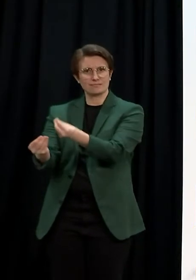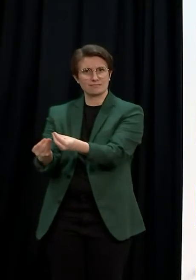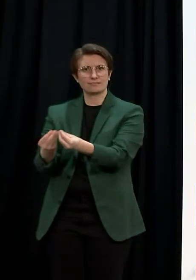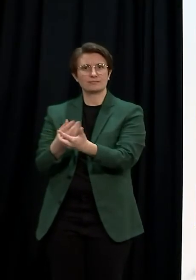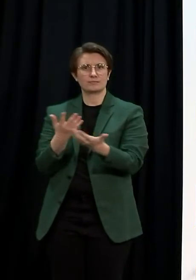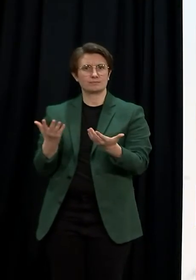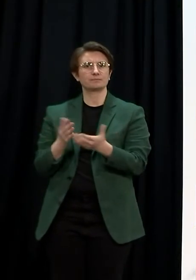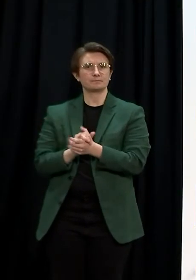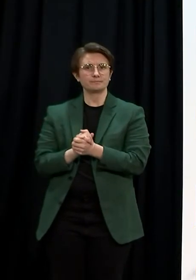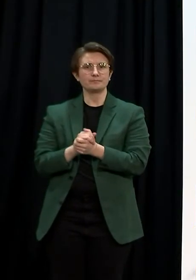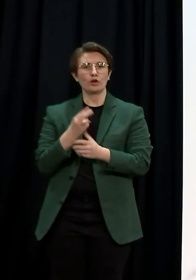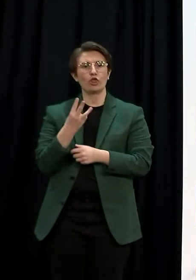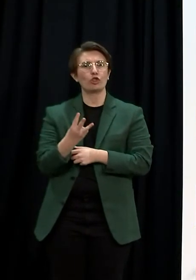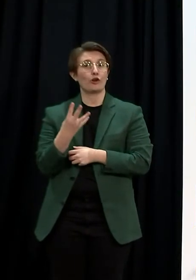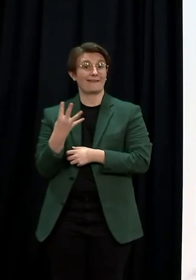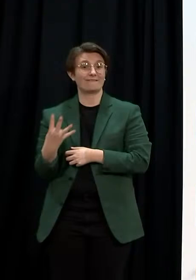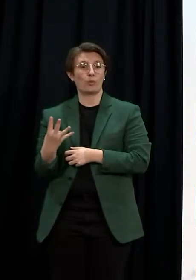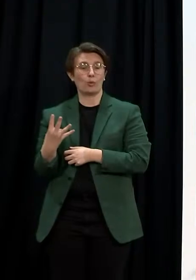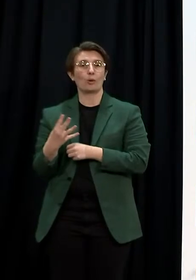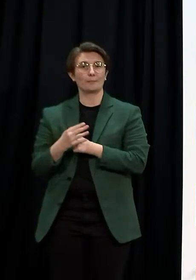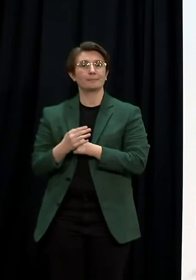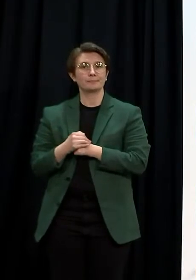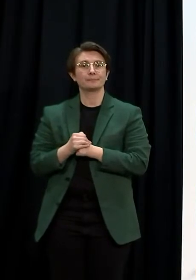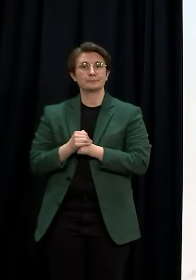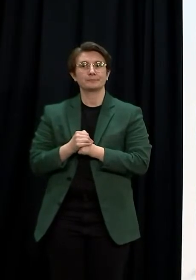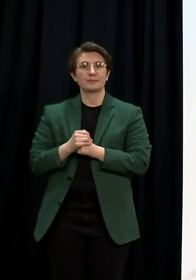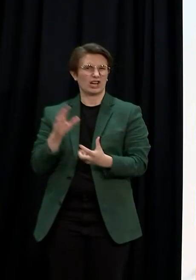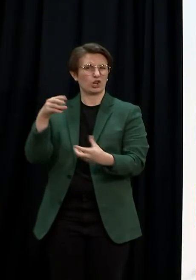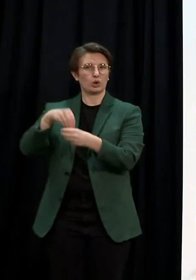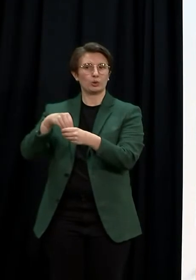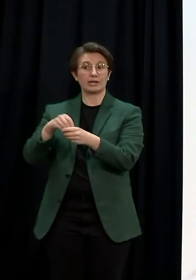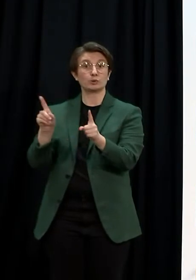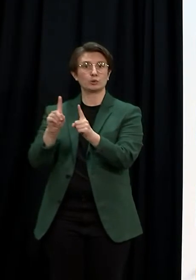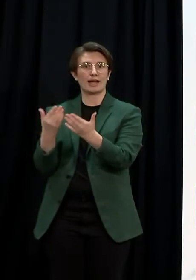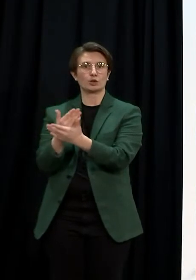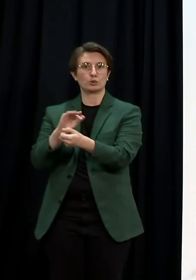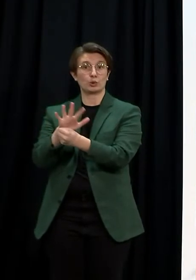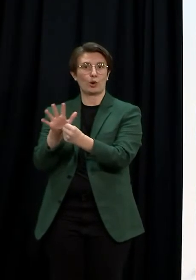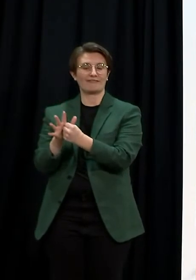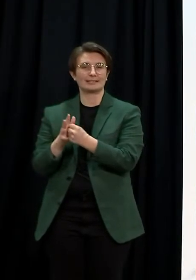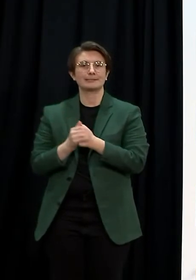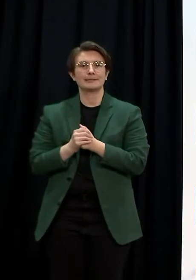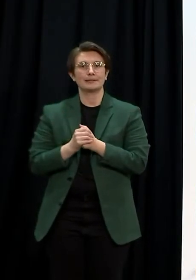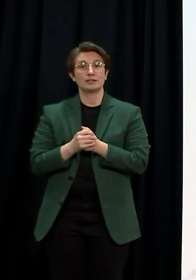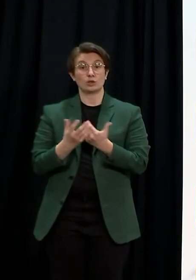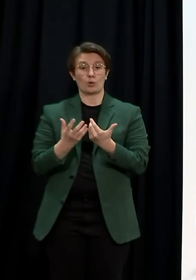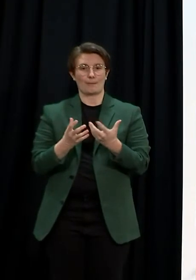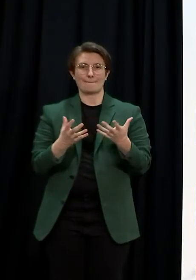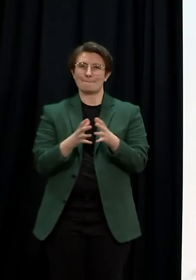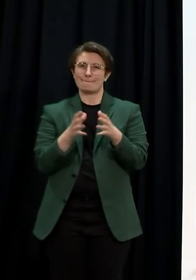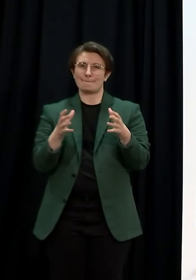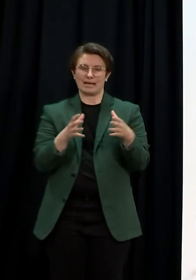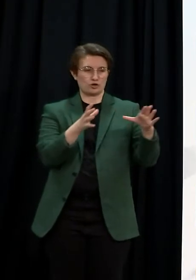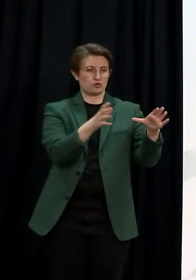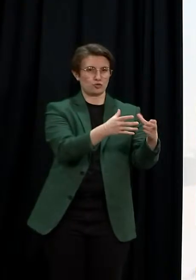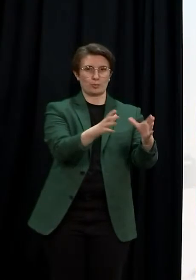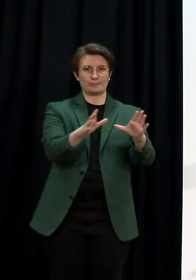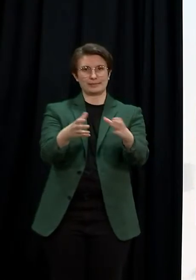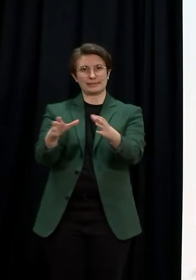cases. The 3 largest clusters in the outbreak remain the Mangere Church event with a total